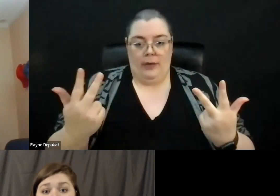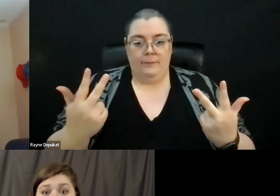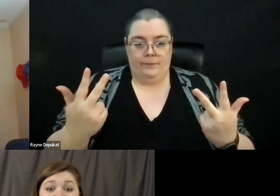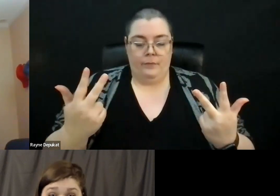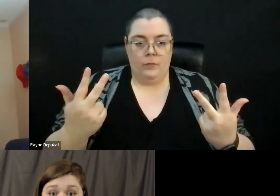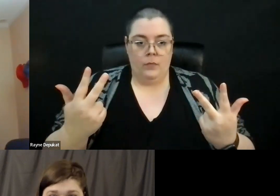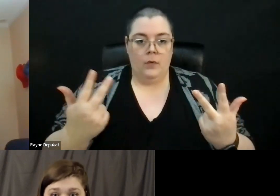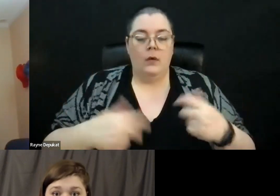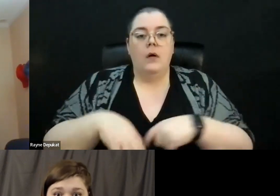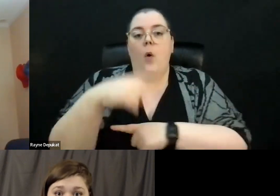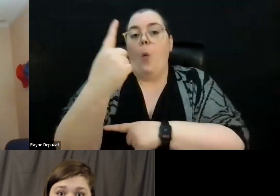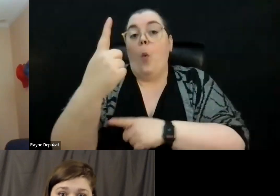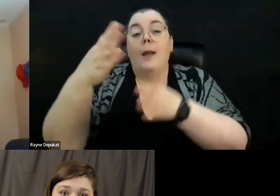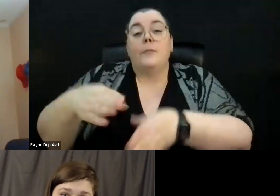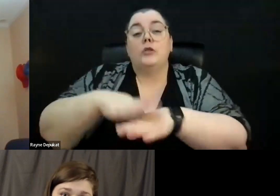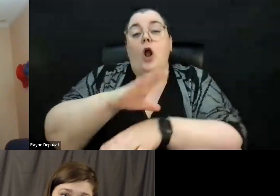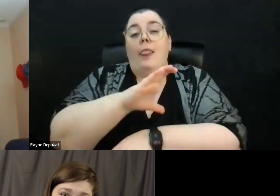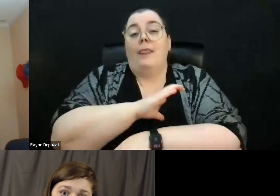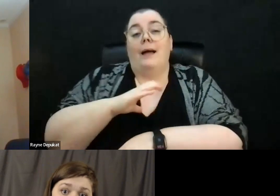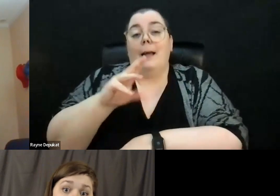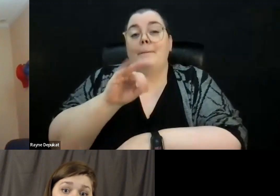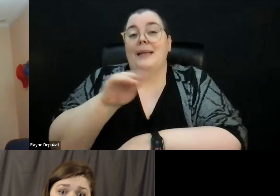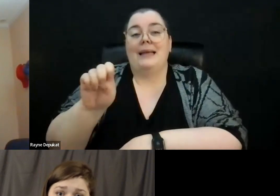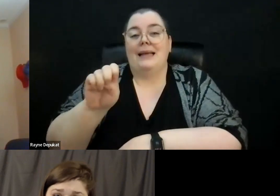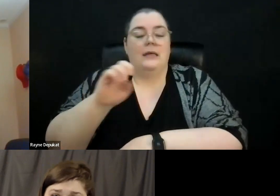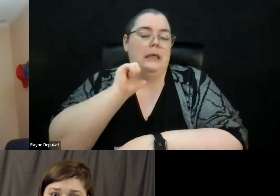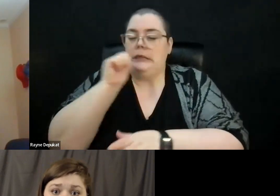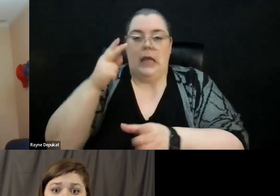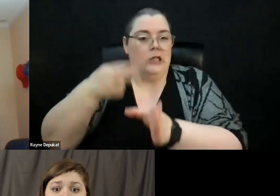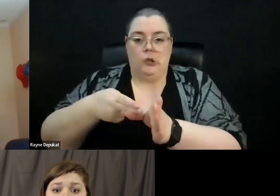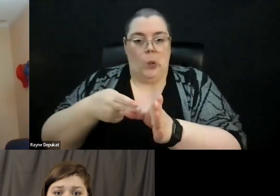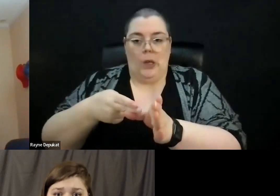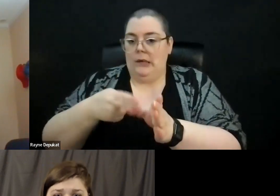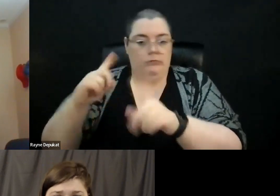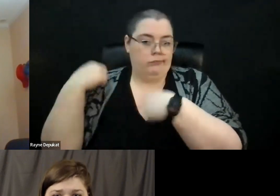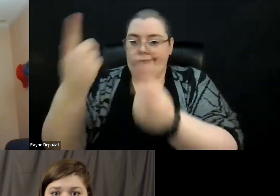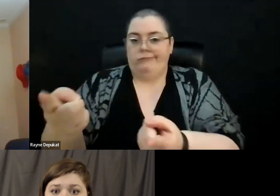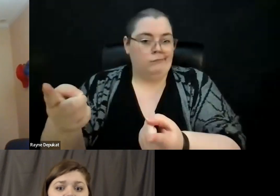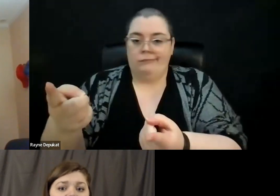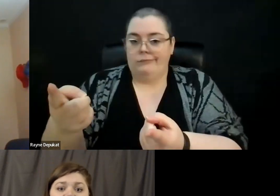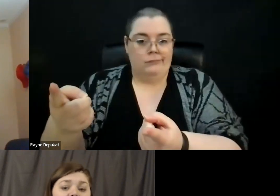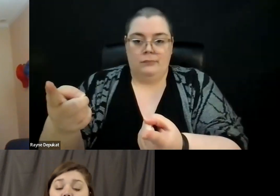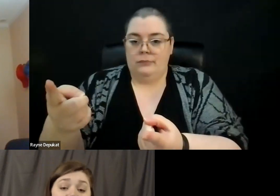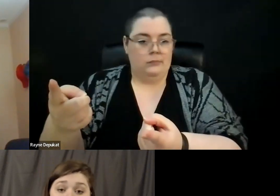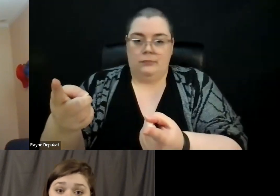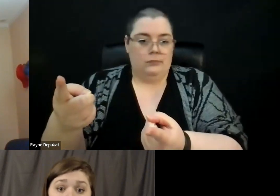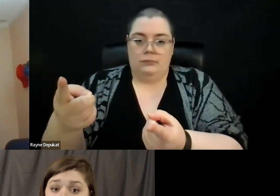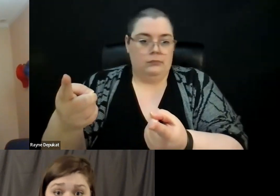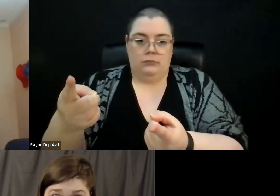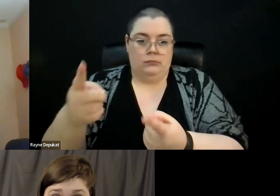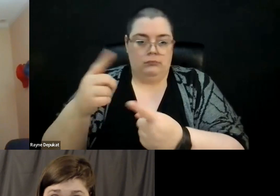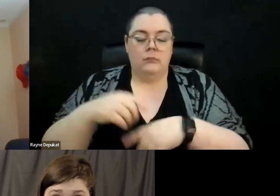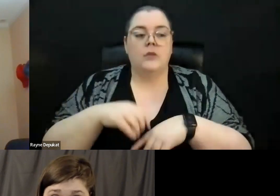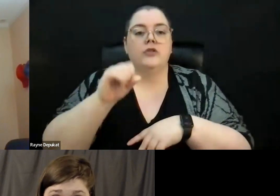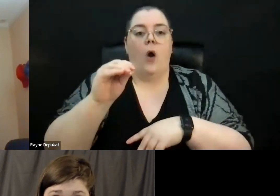3 people in each. One person is on the committee has not been joining all